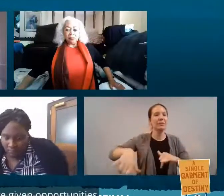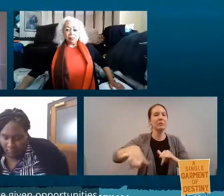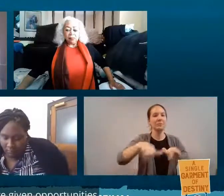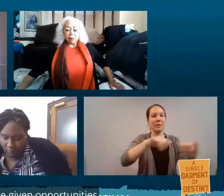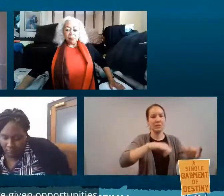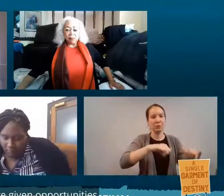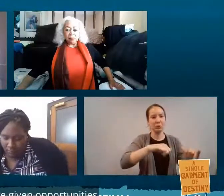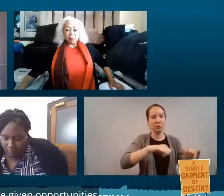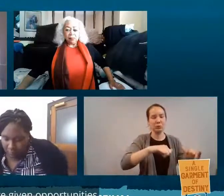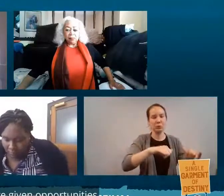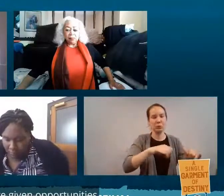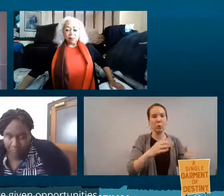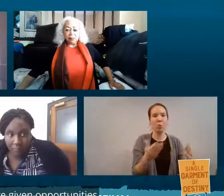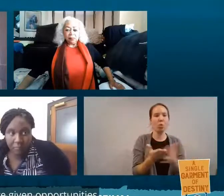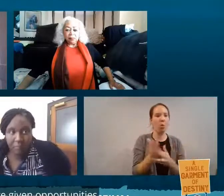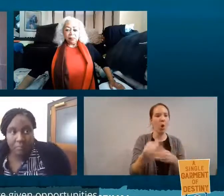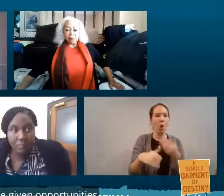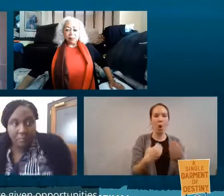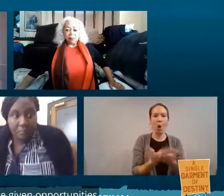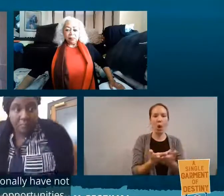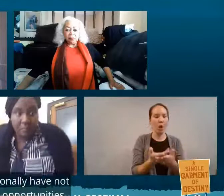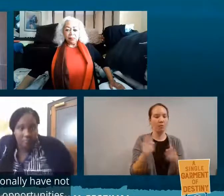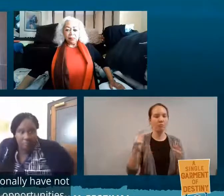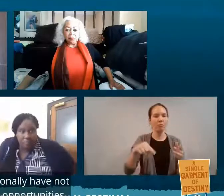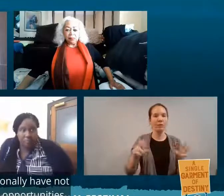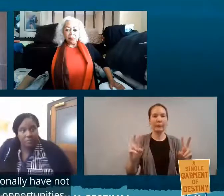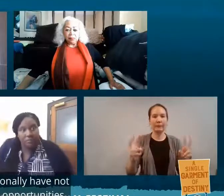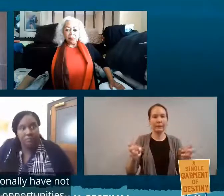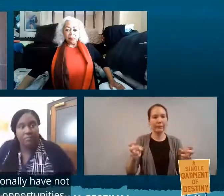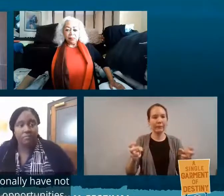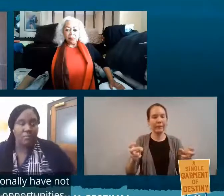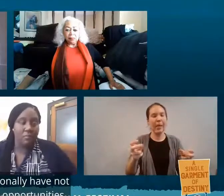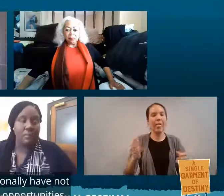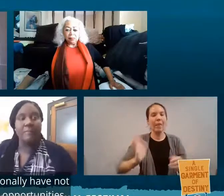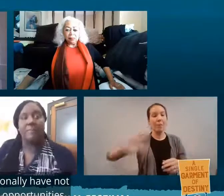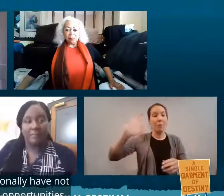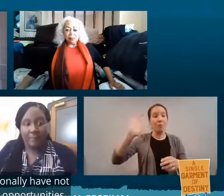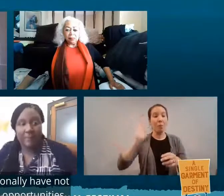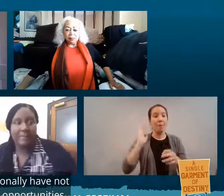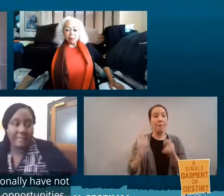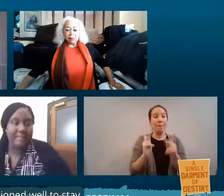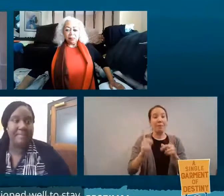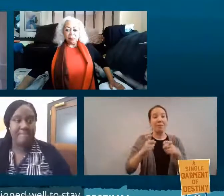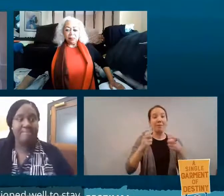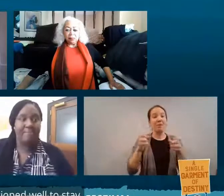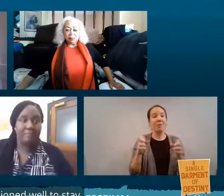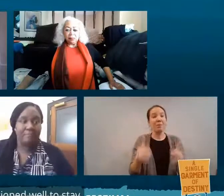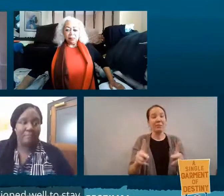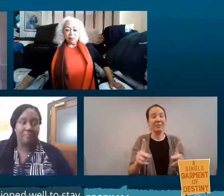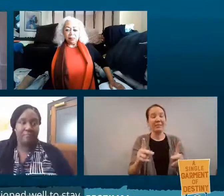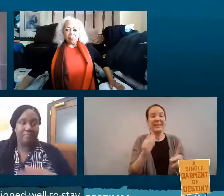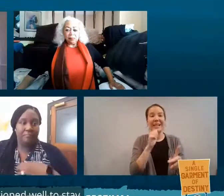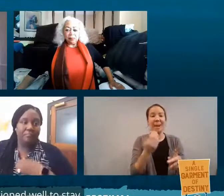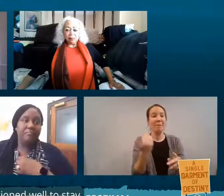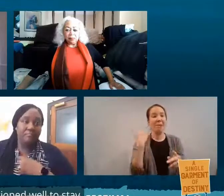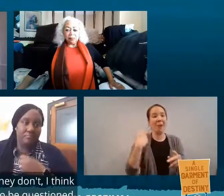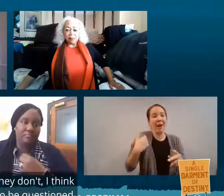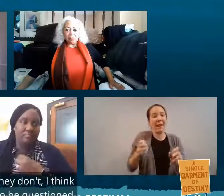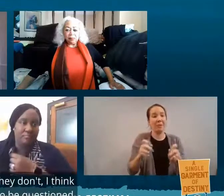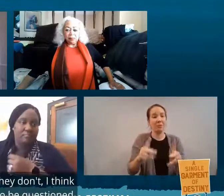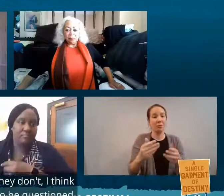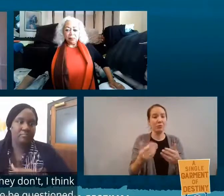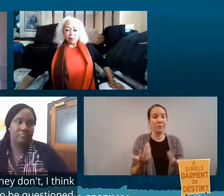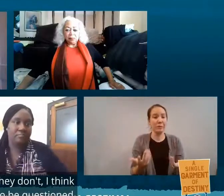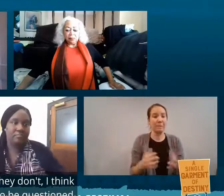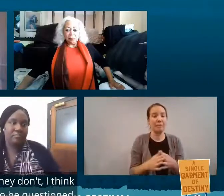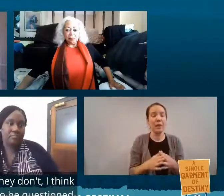sure that as people are given opportunities that traditionally have not had those opportunities, they are positioned well to stay.